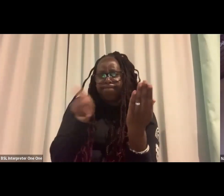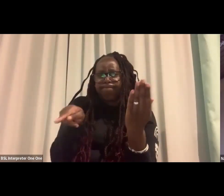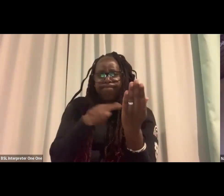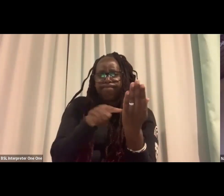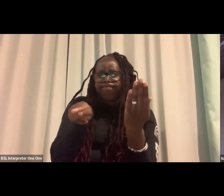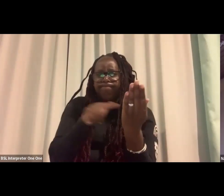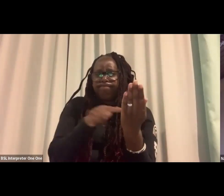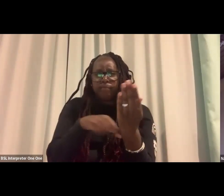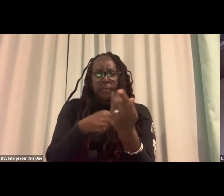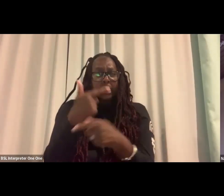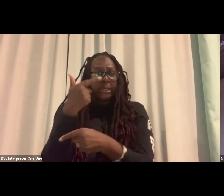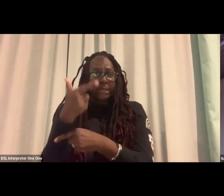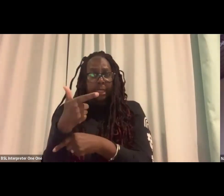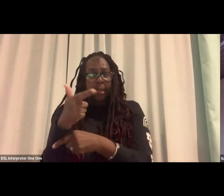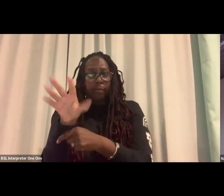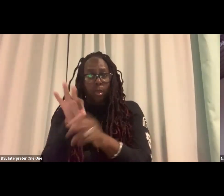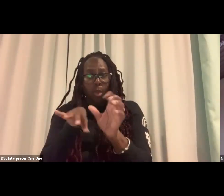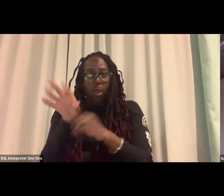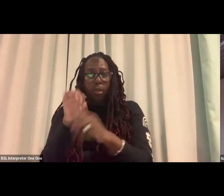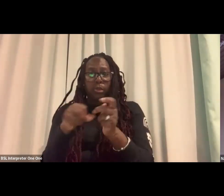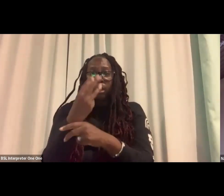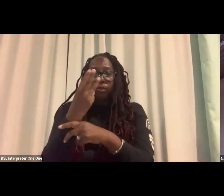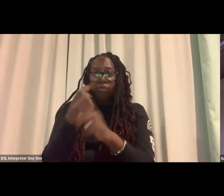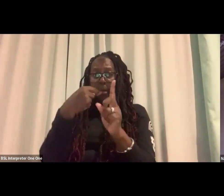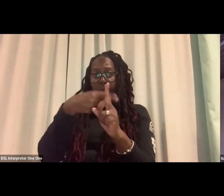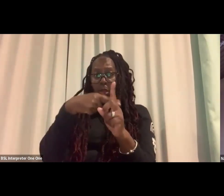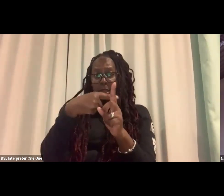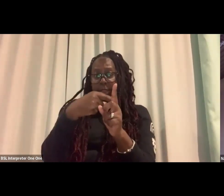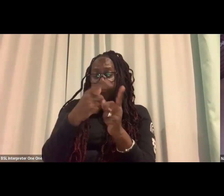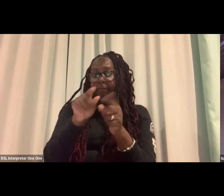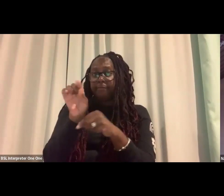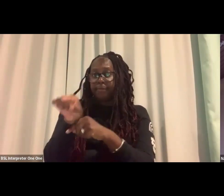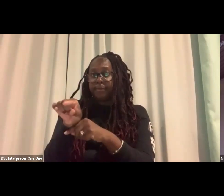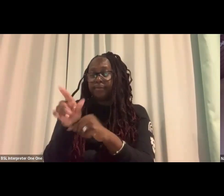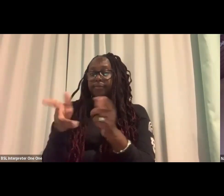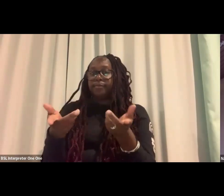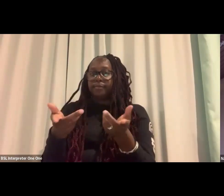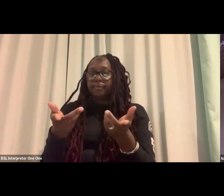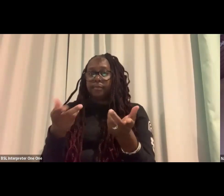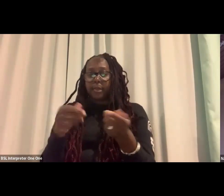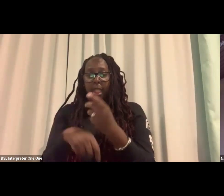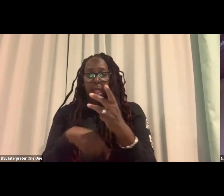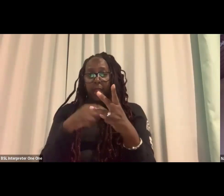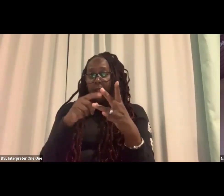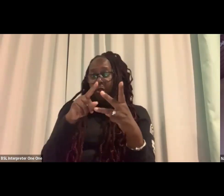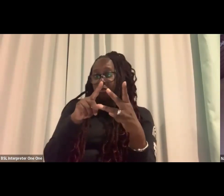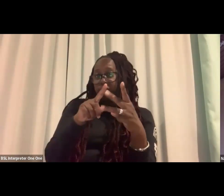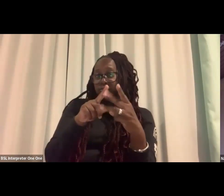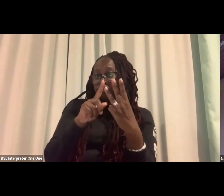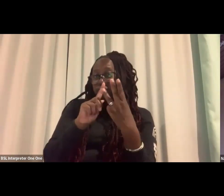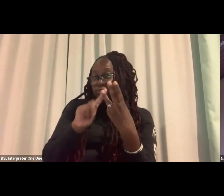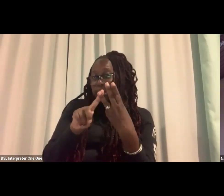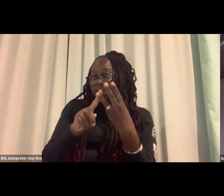7 options, 3 positive contribution to the achievement of the objective, and 3 negative